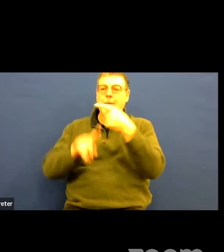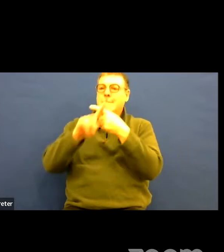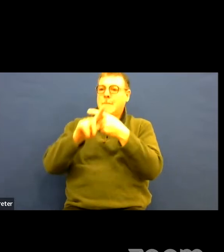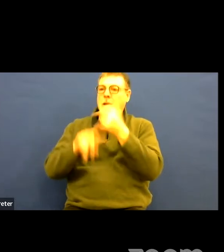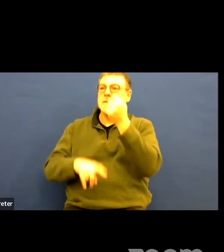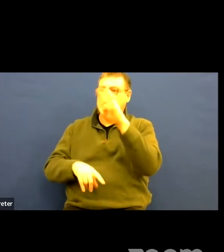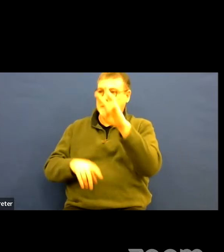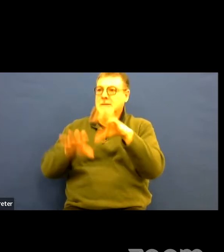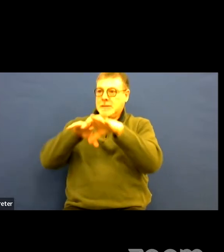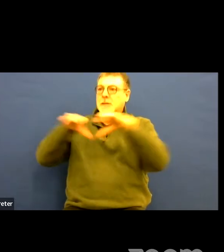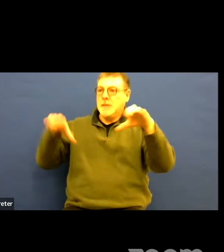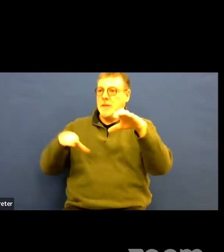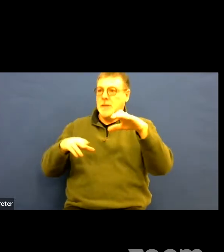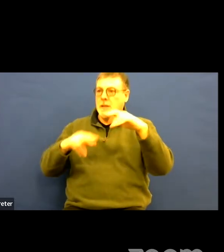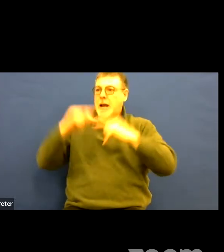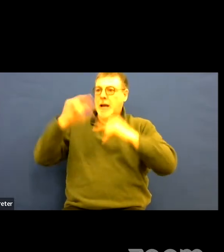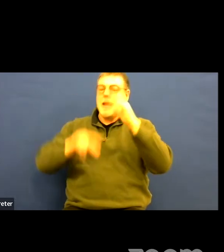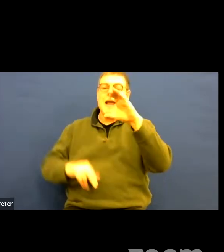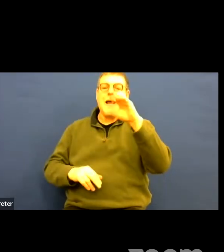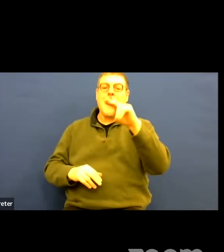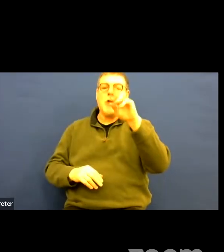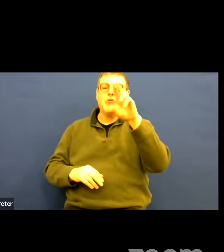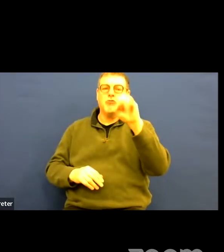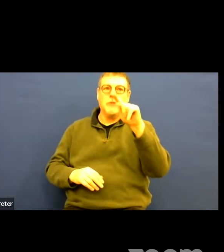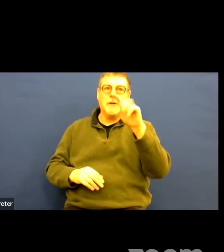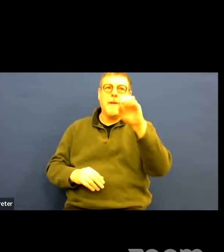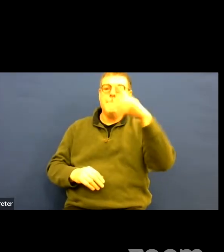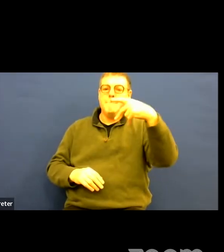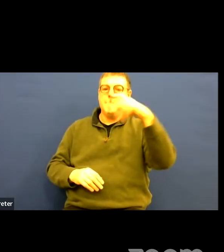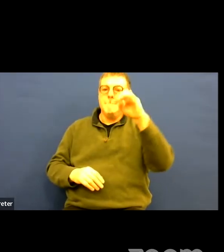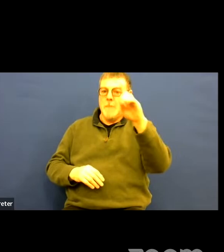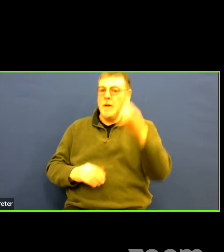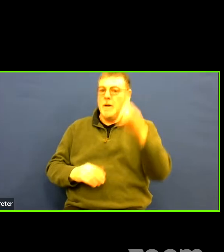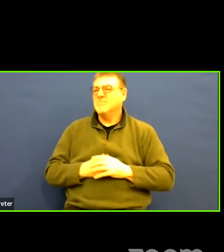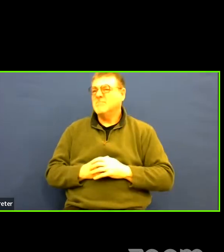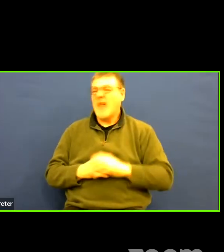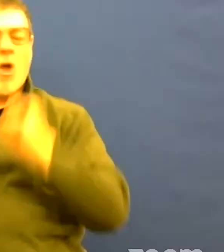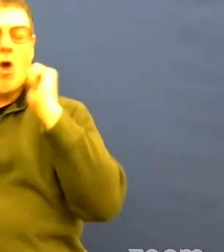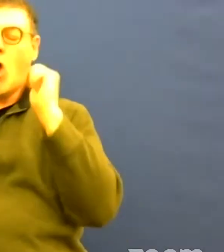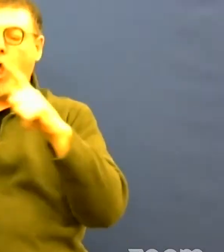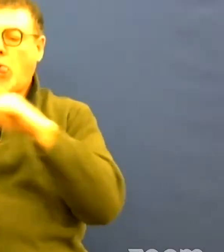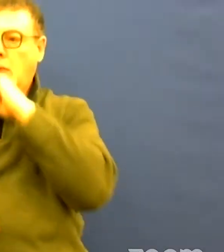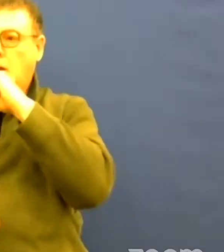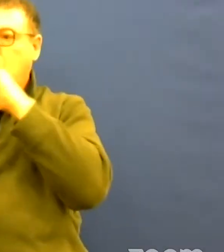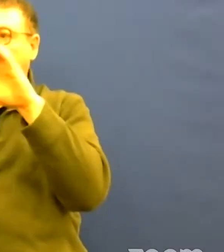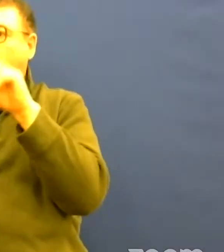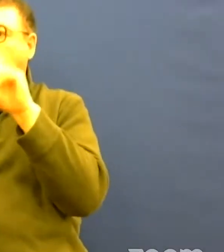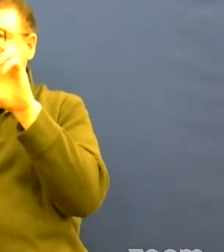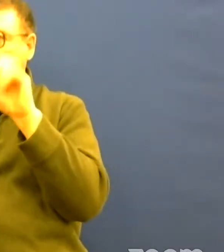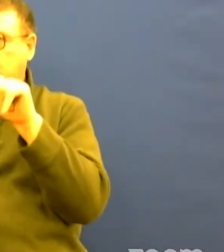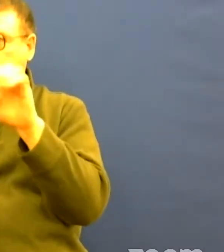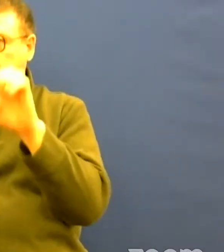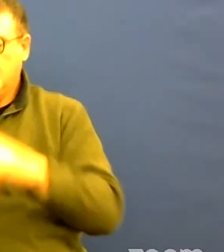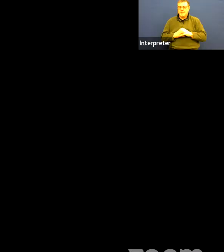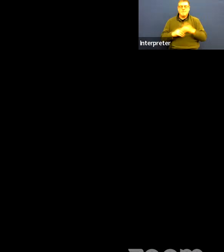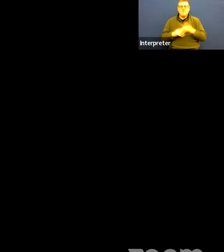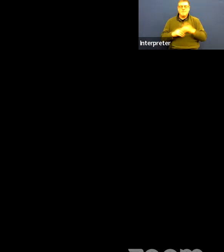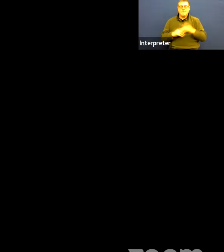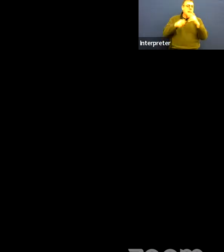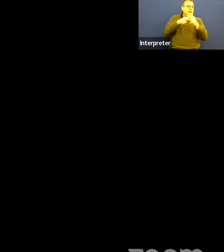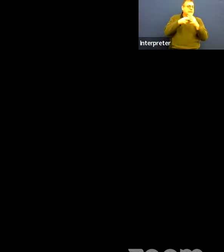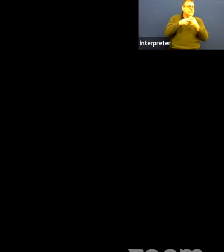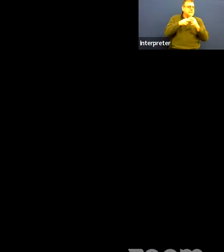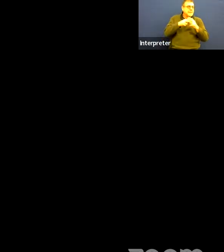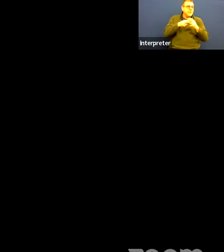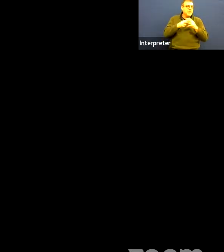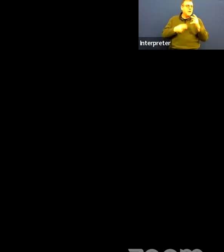quite expensive. Oh, when is they that put what it them is? in. They were pods? Yeah, Okay. they're all concrete. Yeah. Yeah, it had the look of a temporary, or something